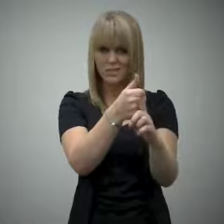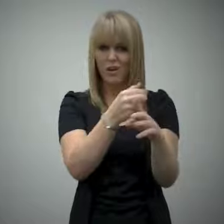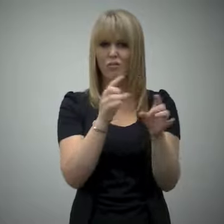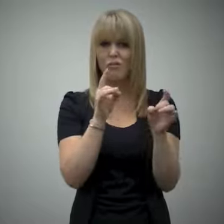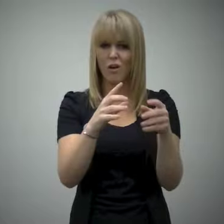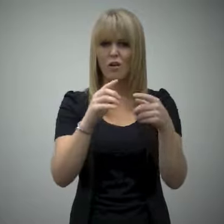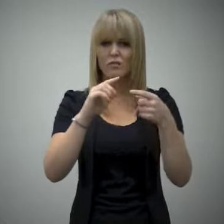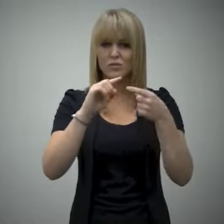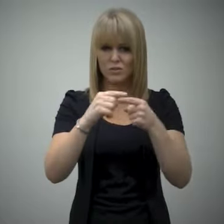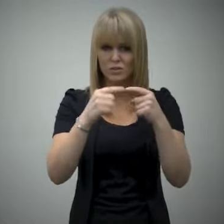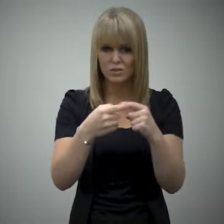over time.